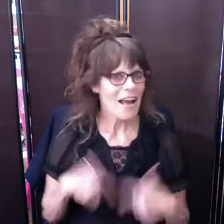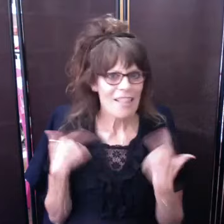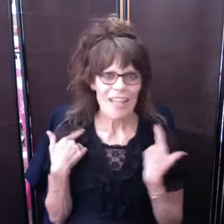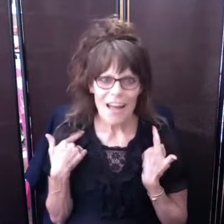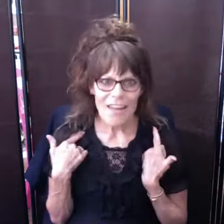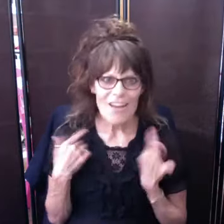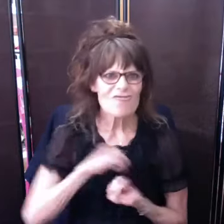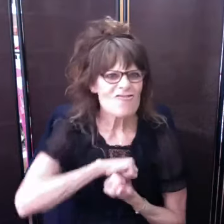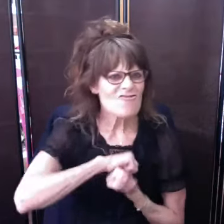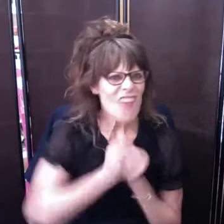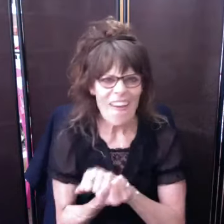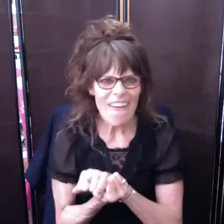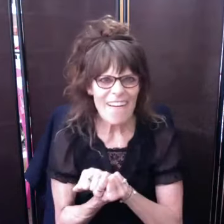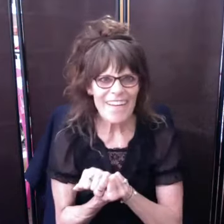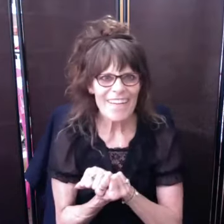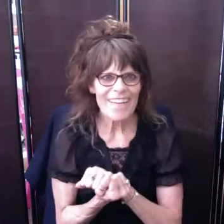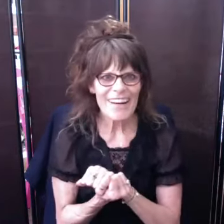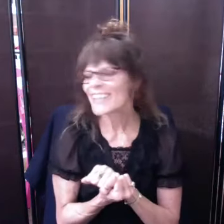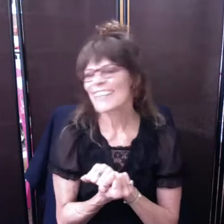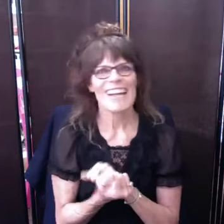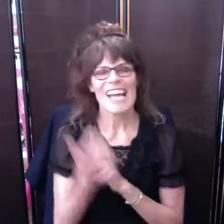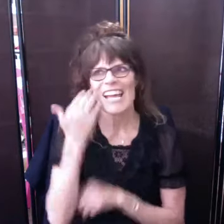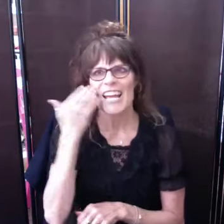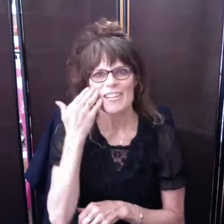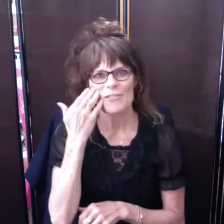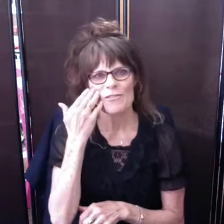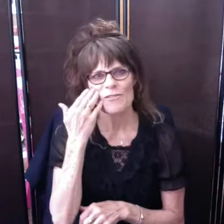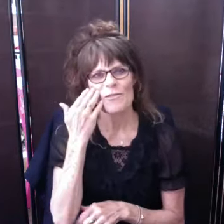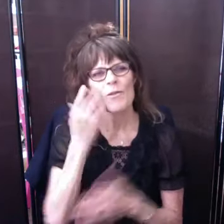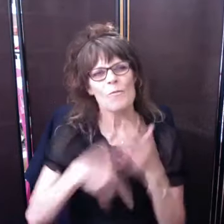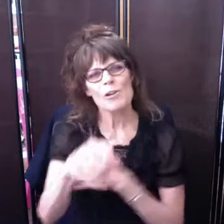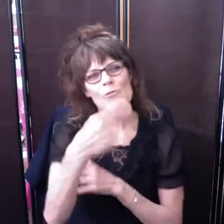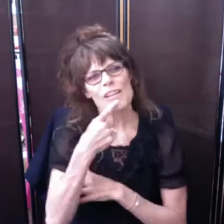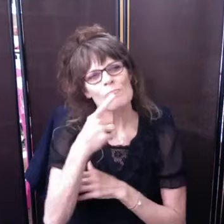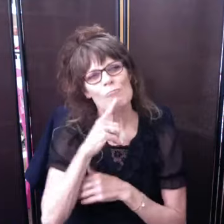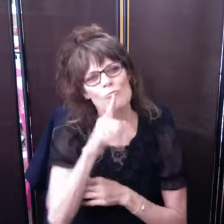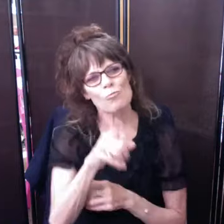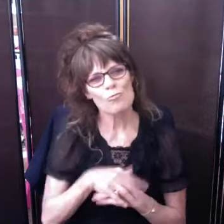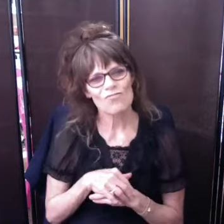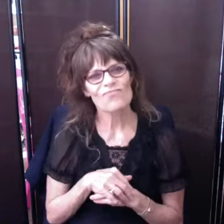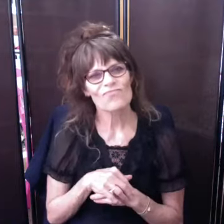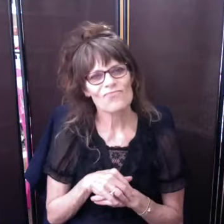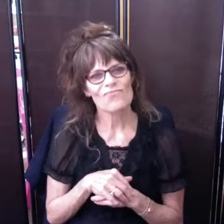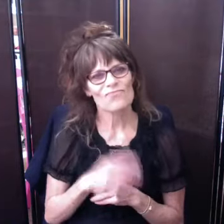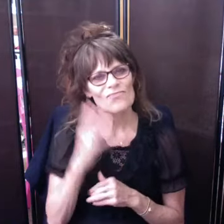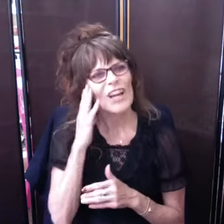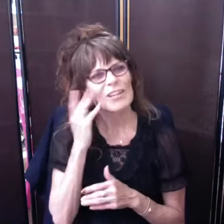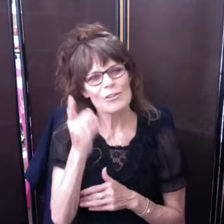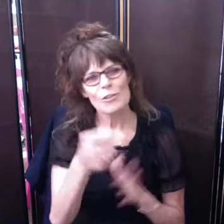changed. And I knew what you were telling me was true. I knew what you were showing me to do